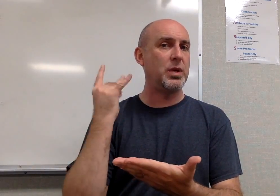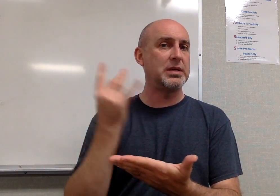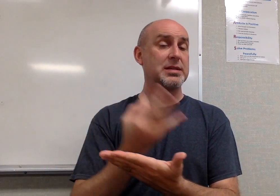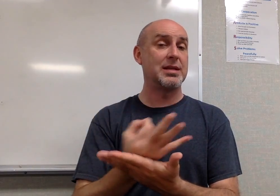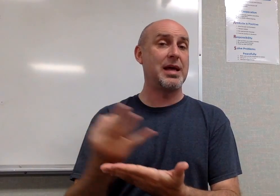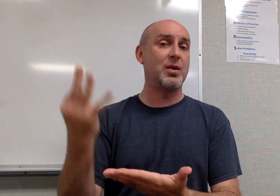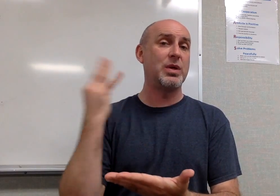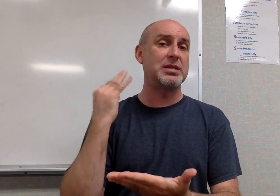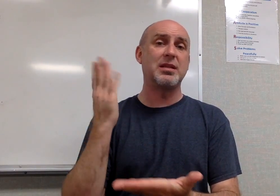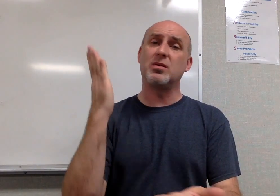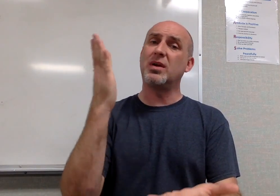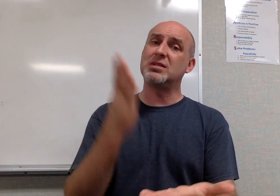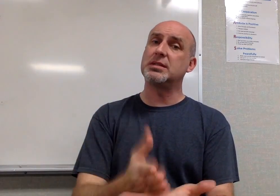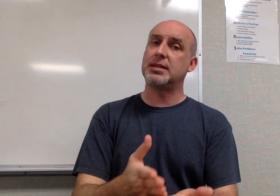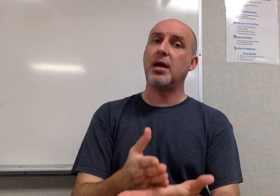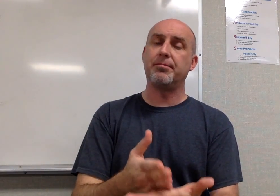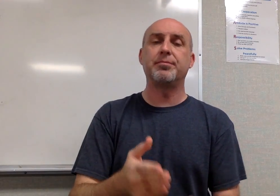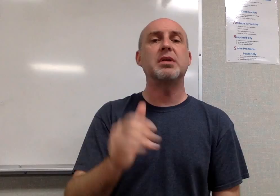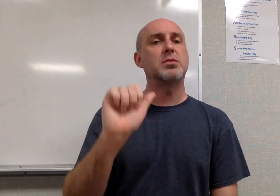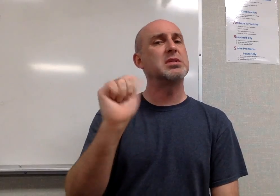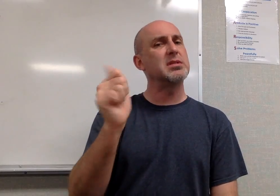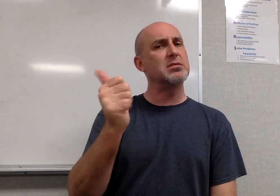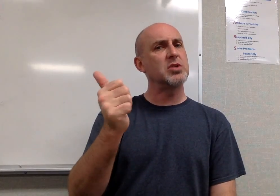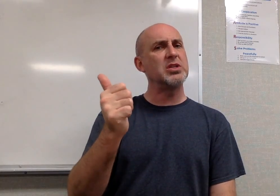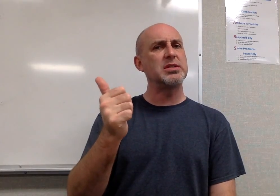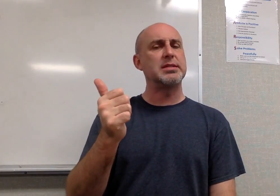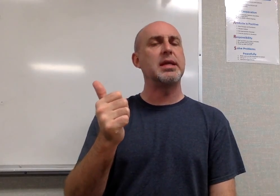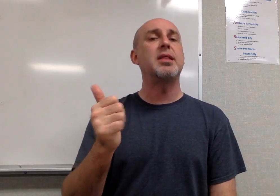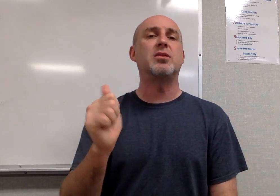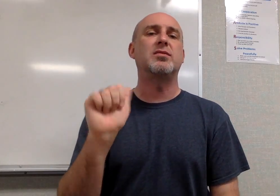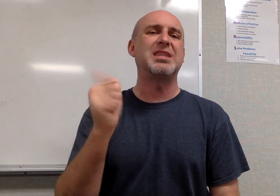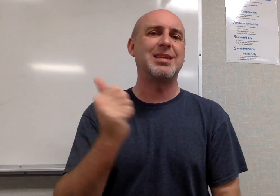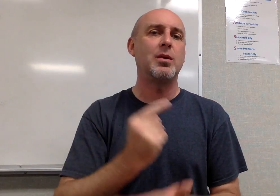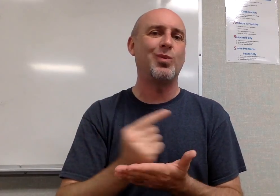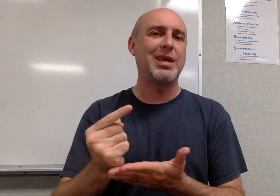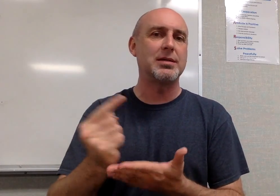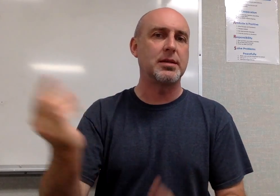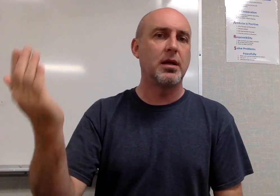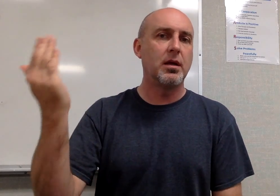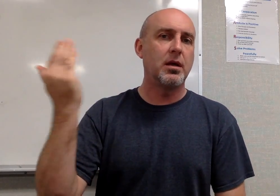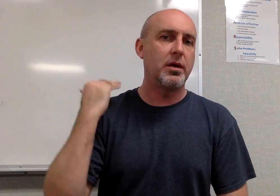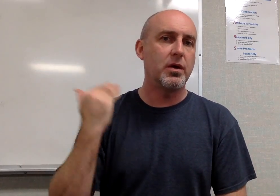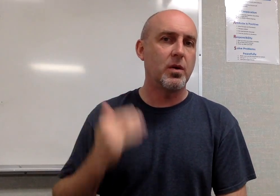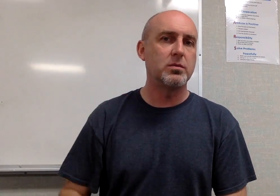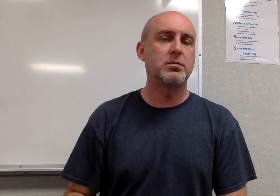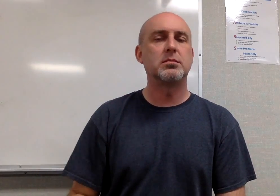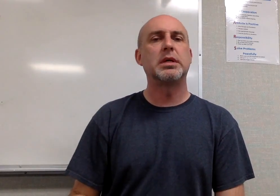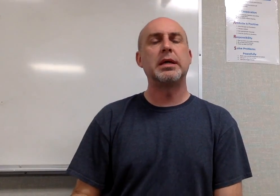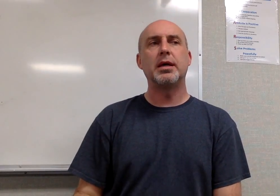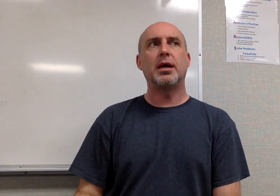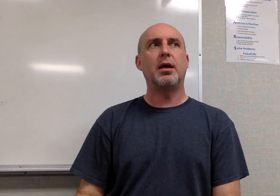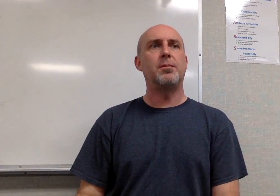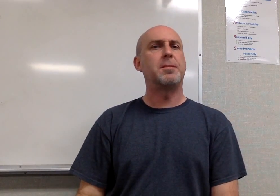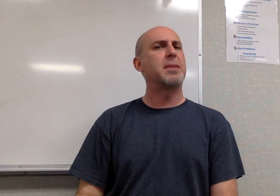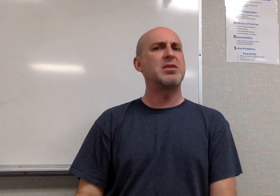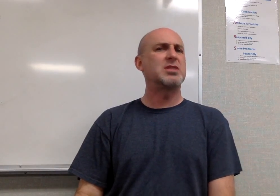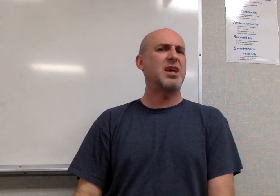weeks, 9 weeks, and then you have to stop. Because once it changes to 10, then you have to say 10 weeks ago. It's just kind of